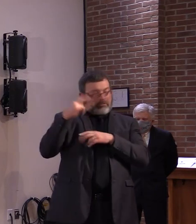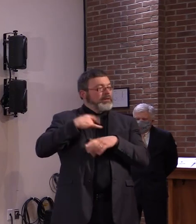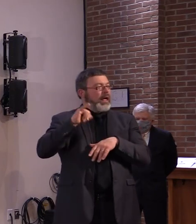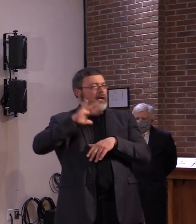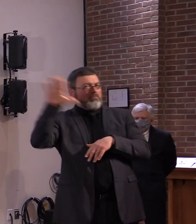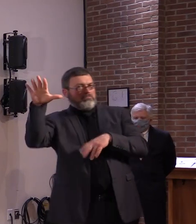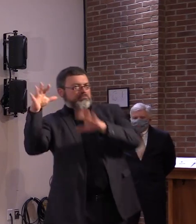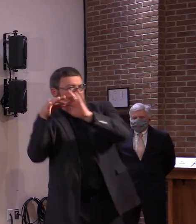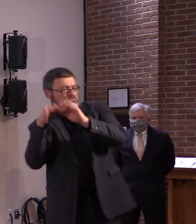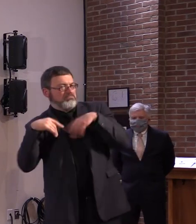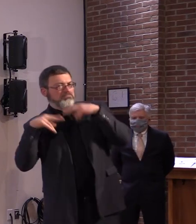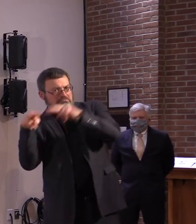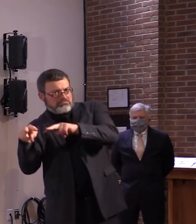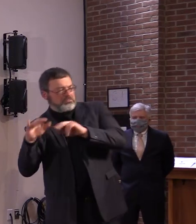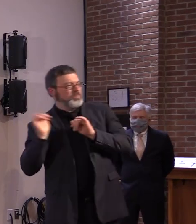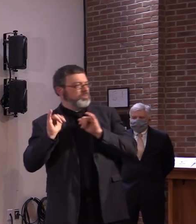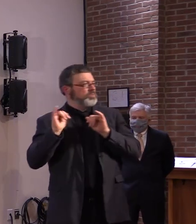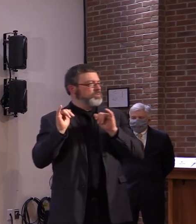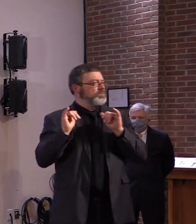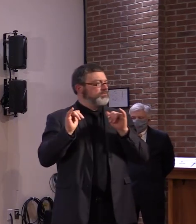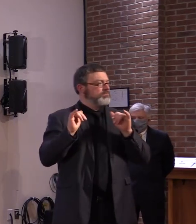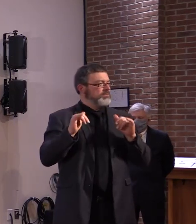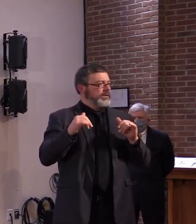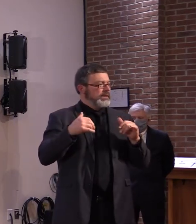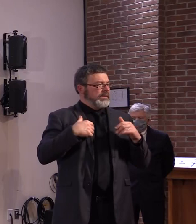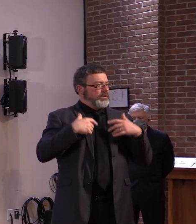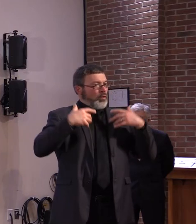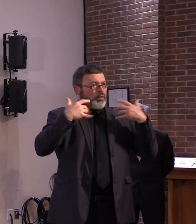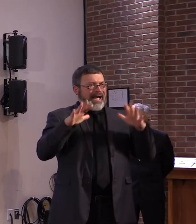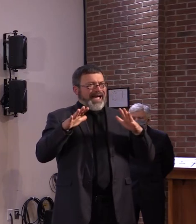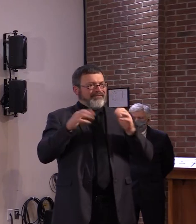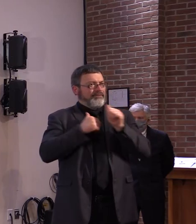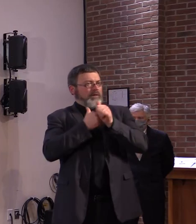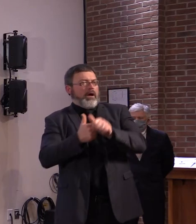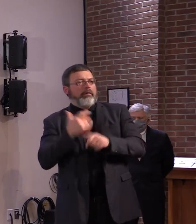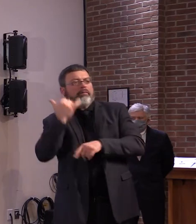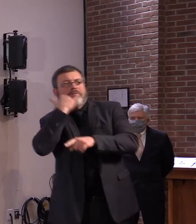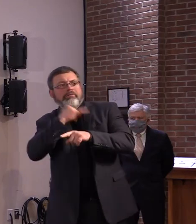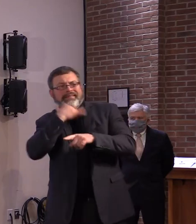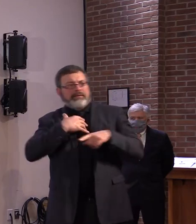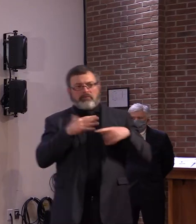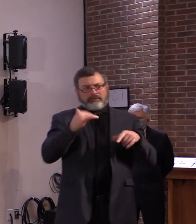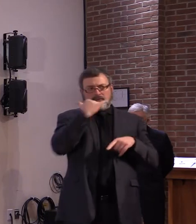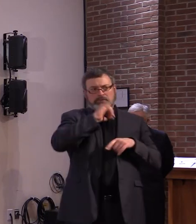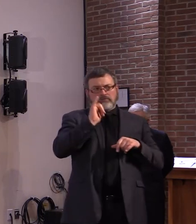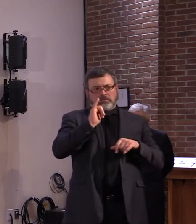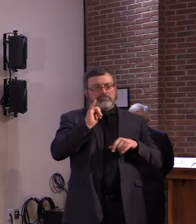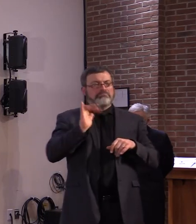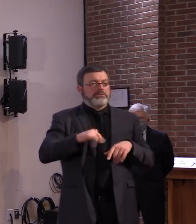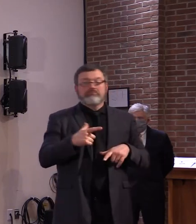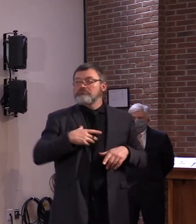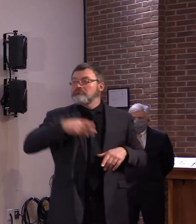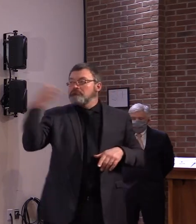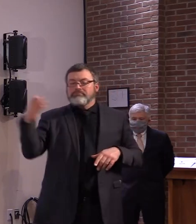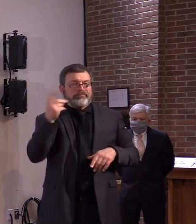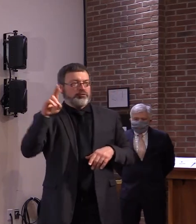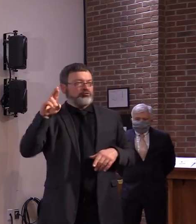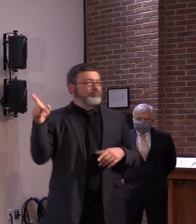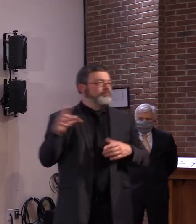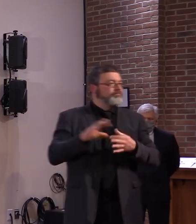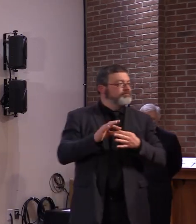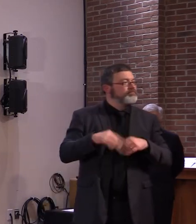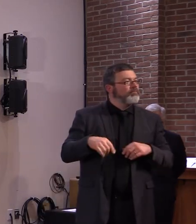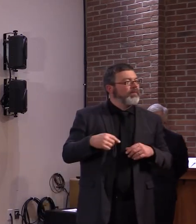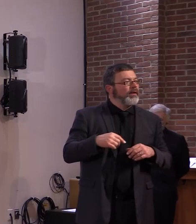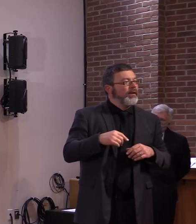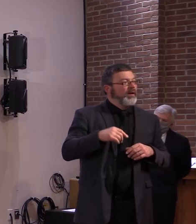the same mistakes. Commissioner Levine. much like at the gubernatorial